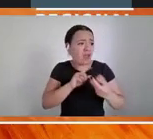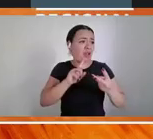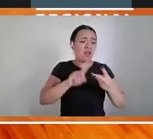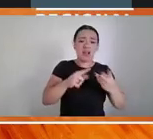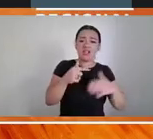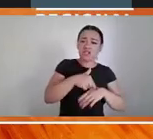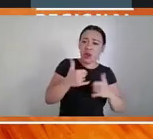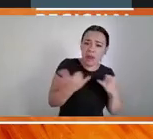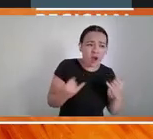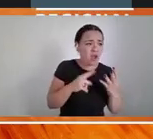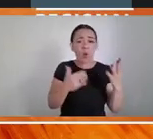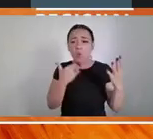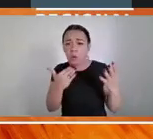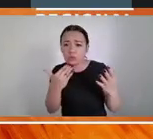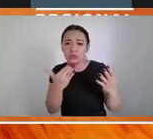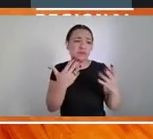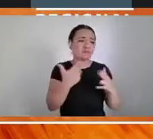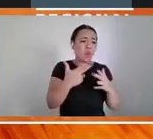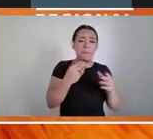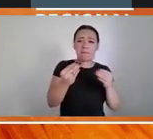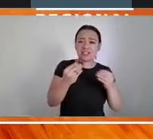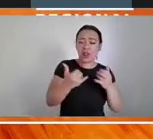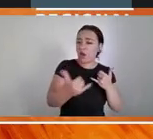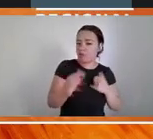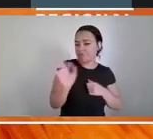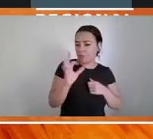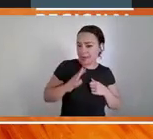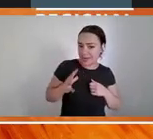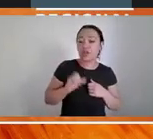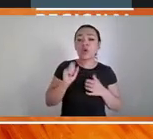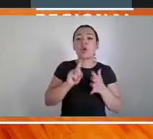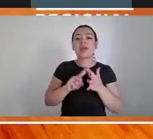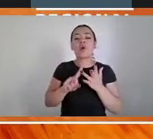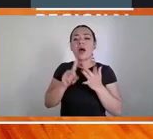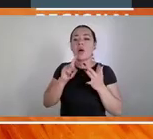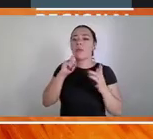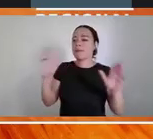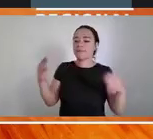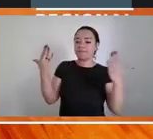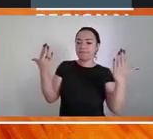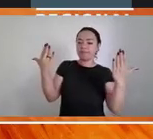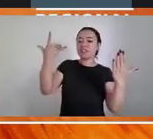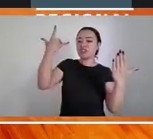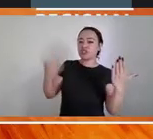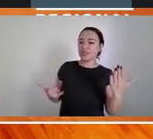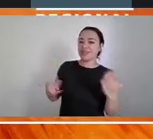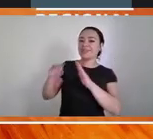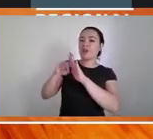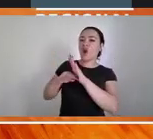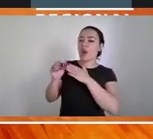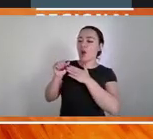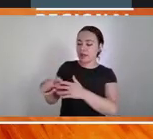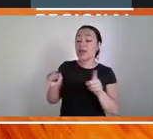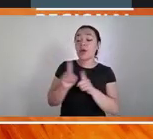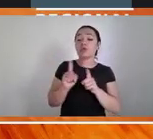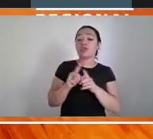for budget lines. Your EOI will get assessed against the guidelines and against the other applicants. A small